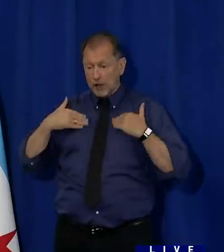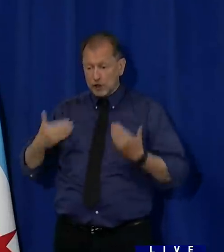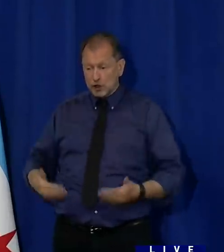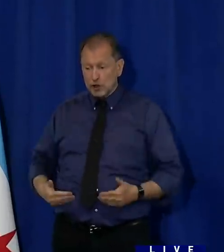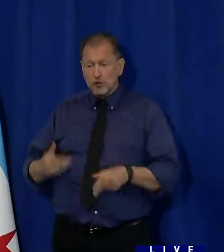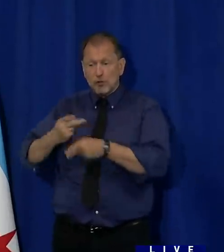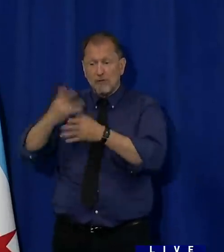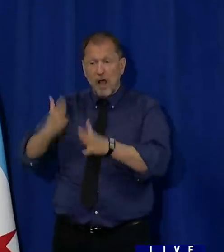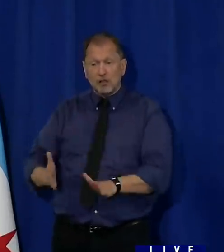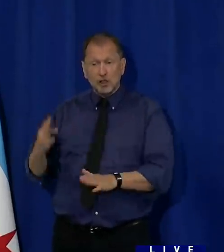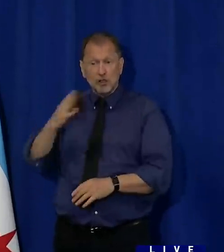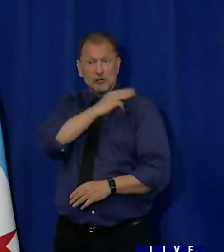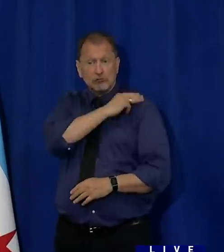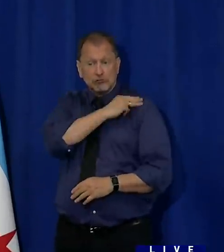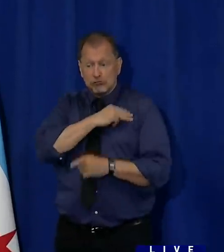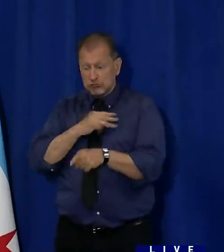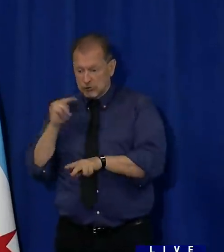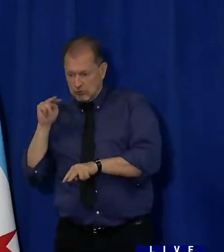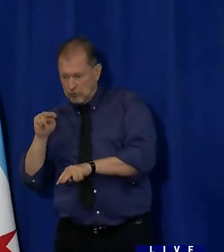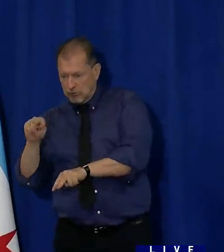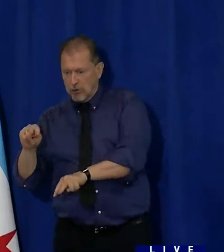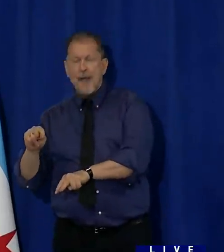reflects our leadership.